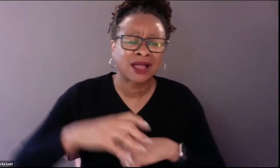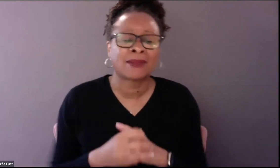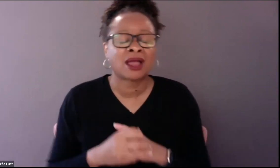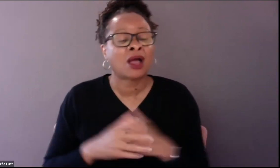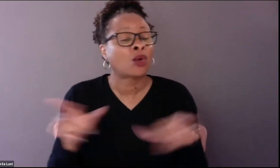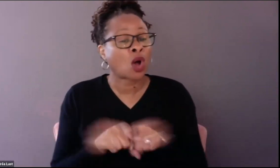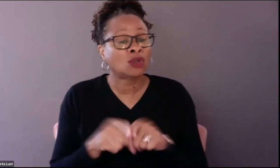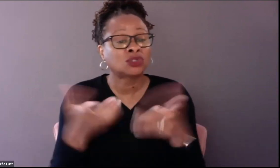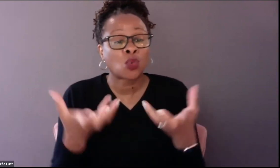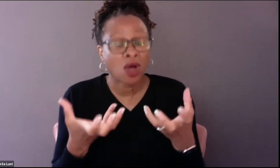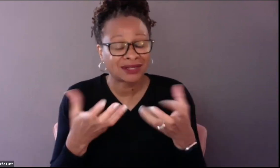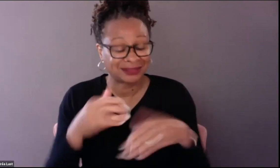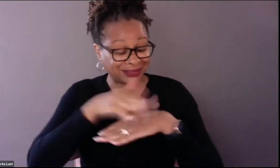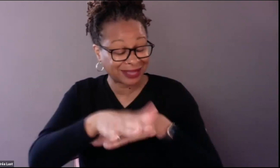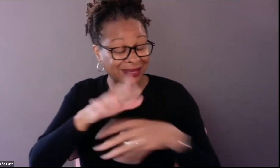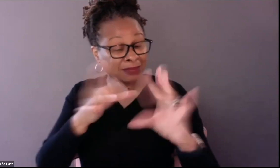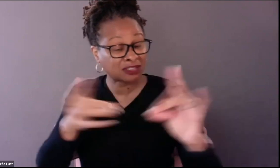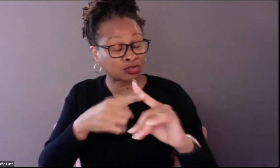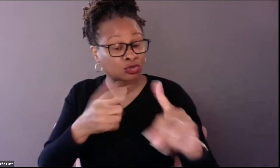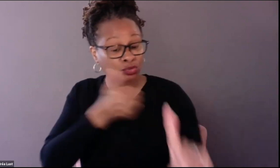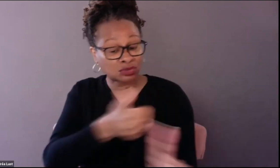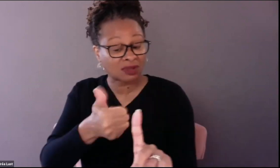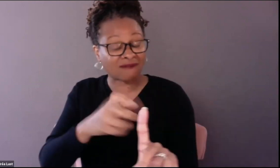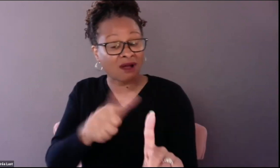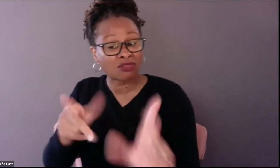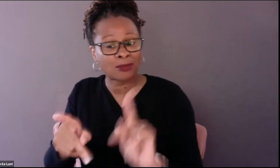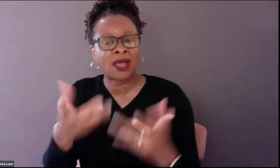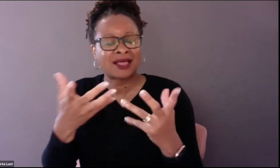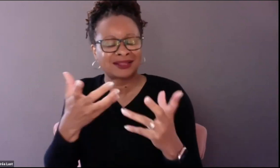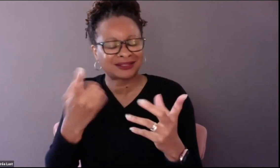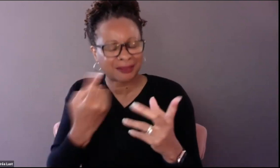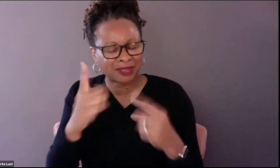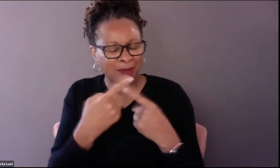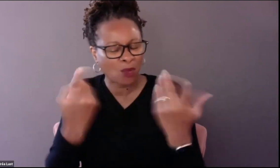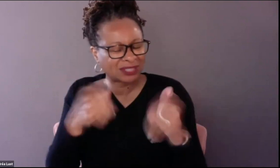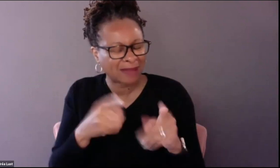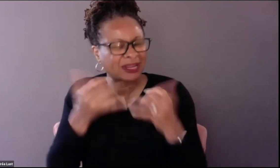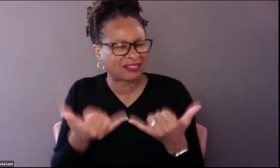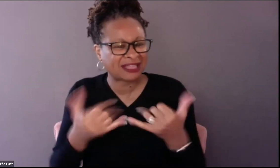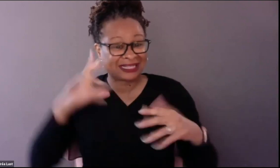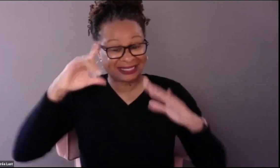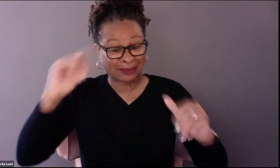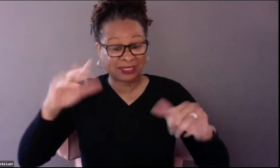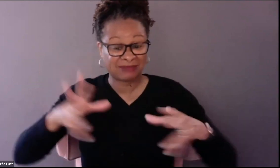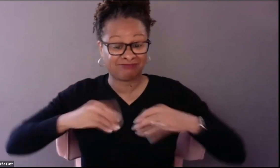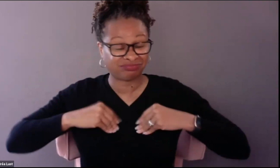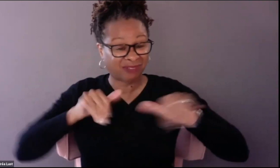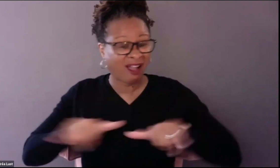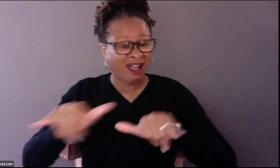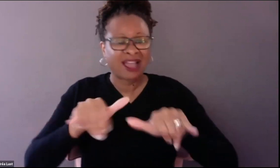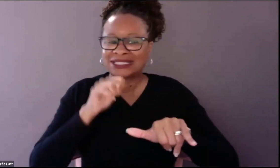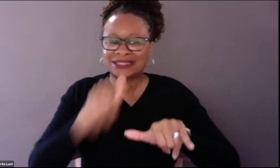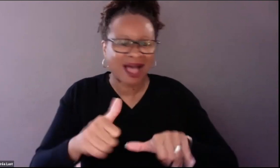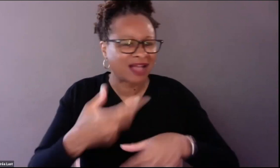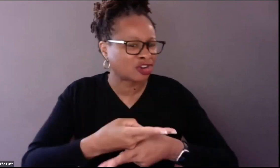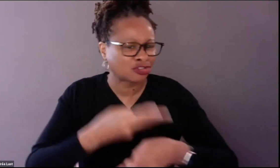message to ourselves and others that there's something about the status quo in our society that is not nurturing, nourishing, healing